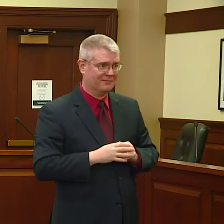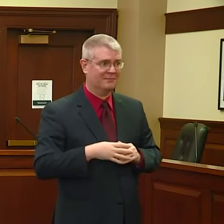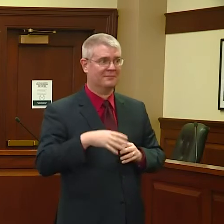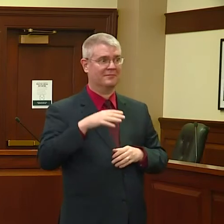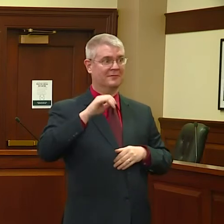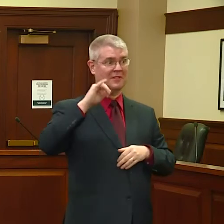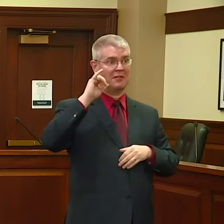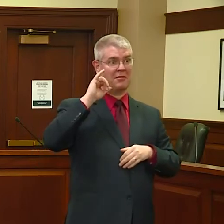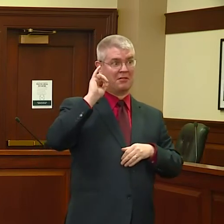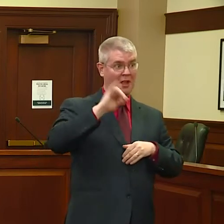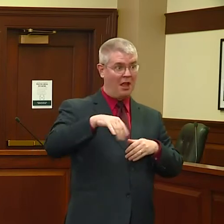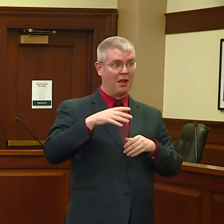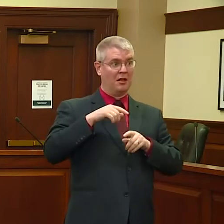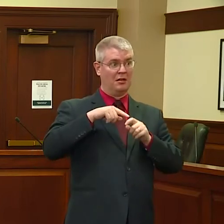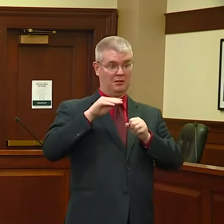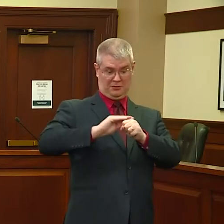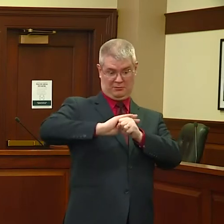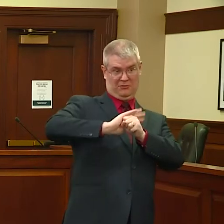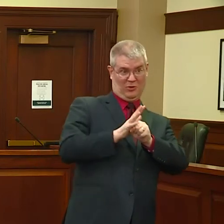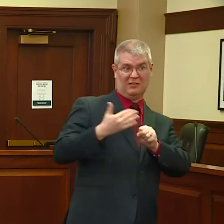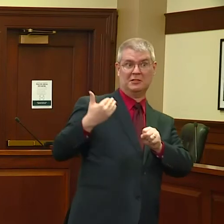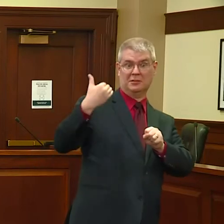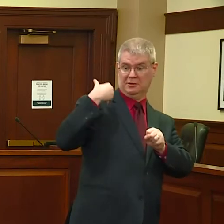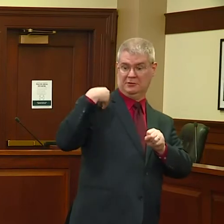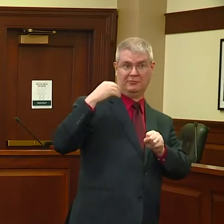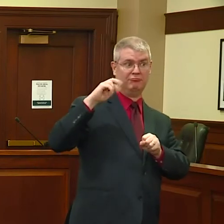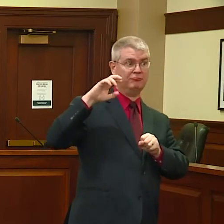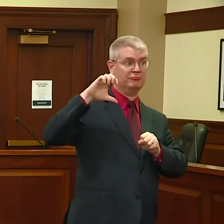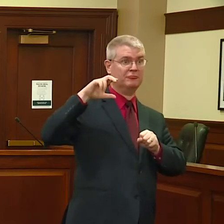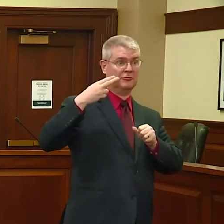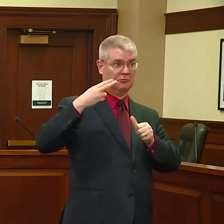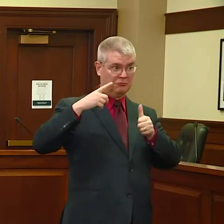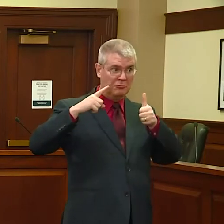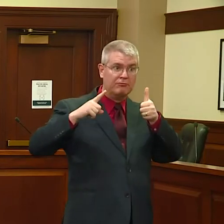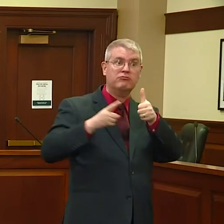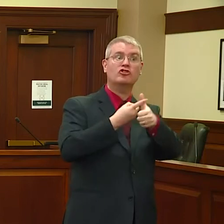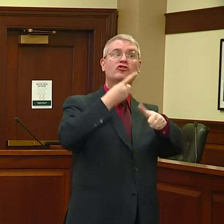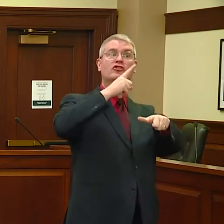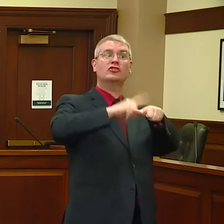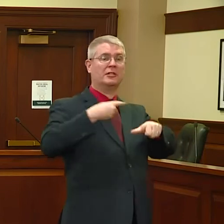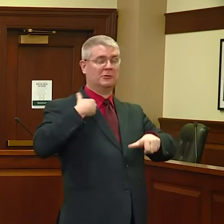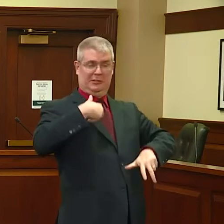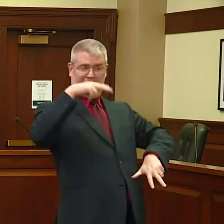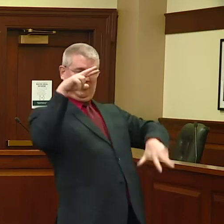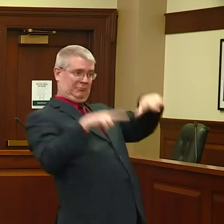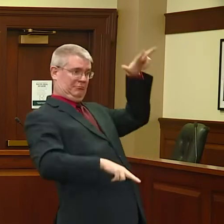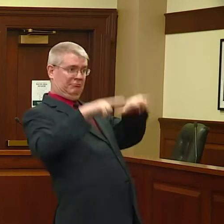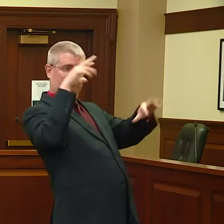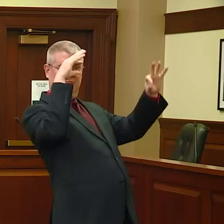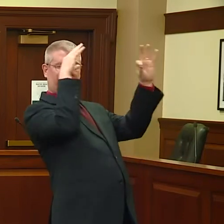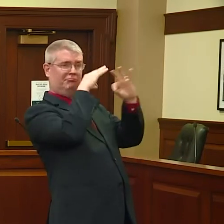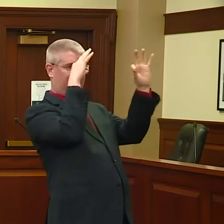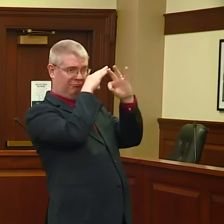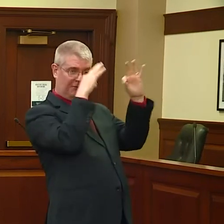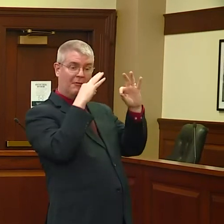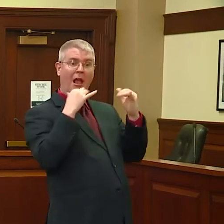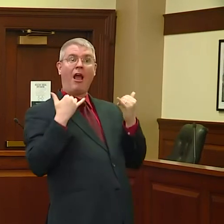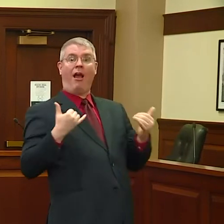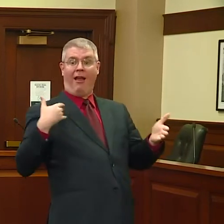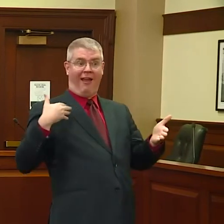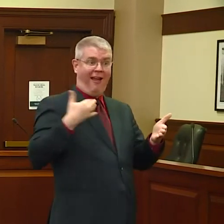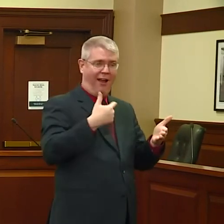from what we know about Corona-19 today, and perhaps tomorrow. We're learning more every day about how the virus